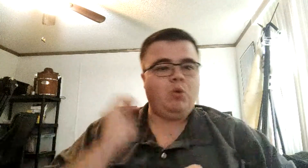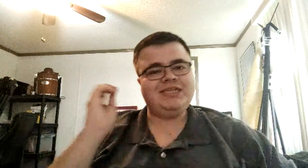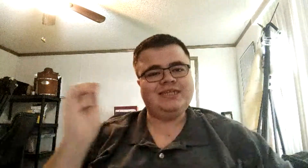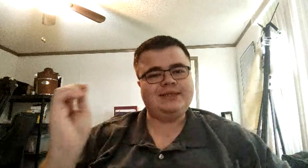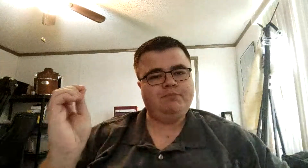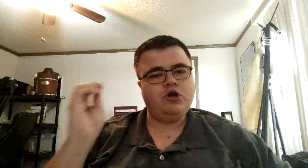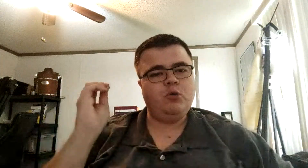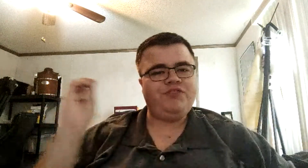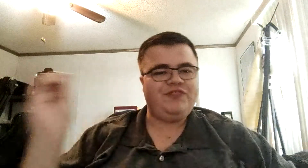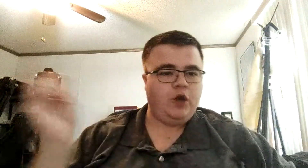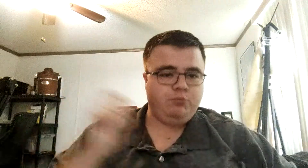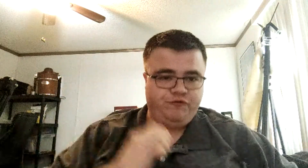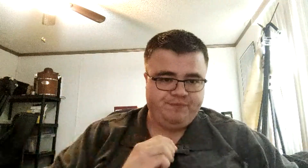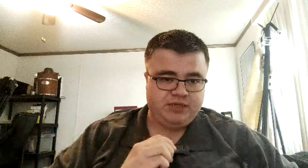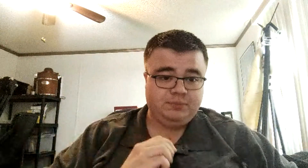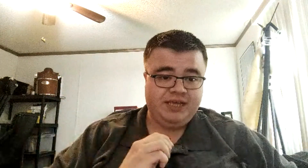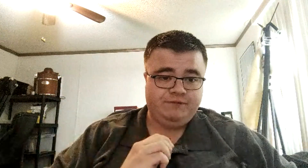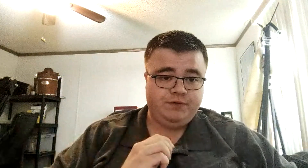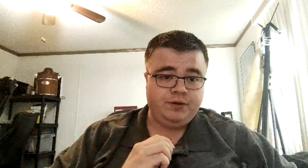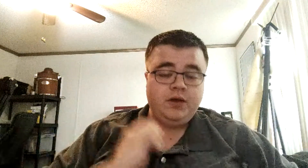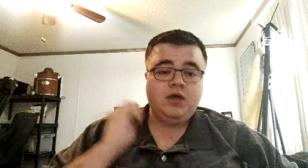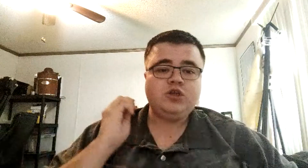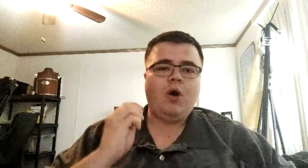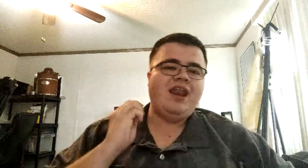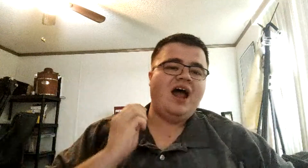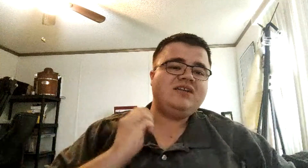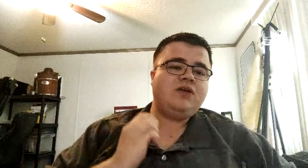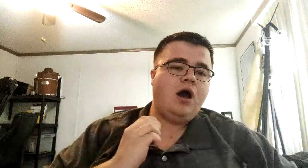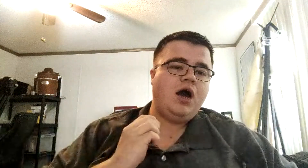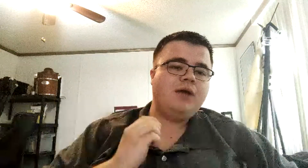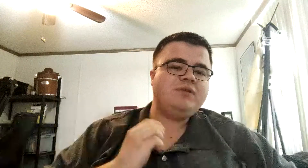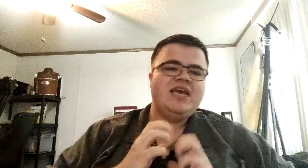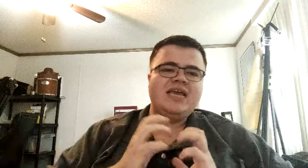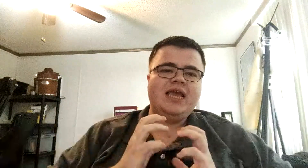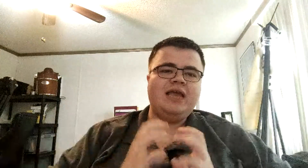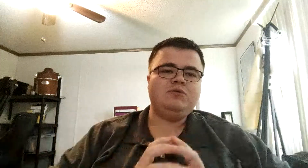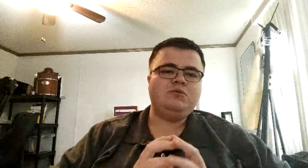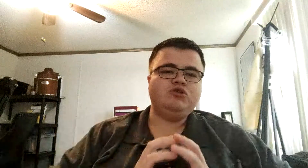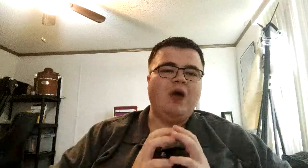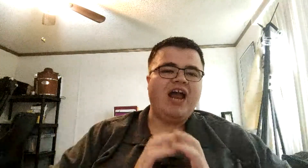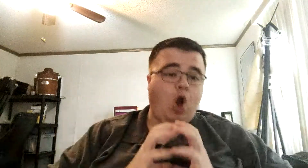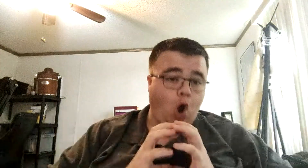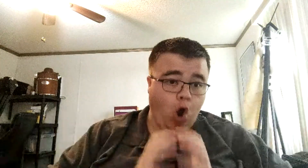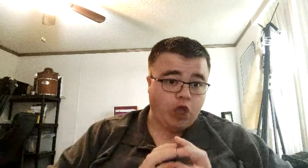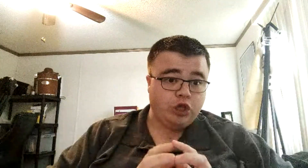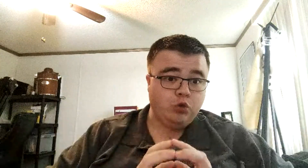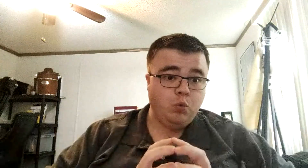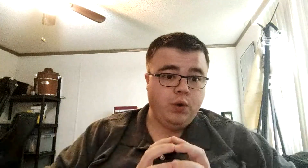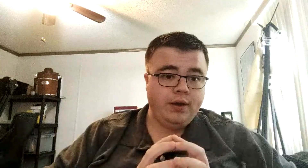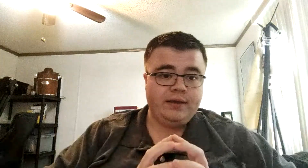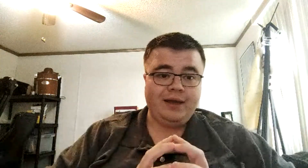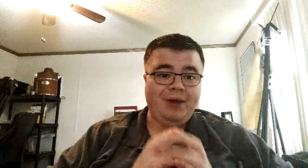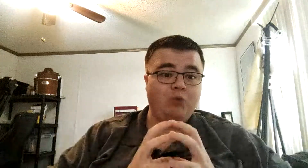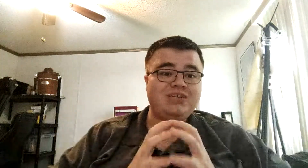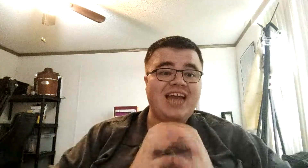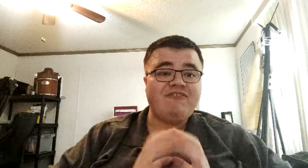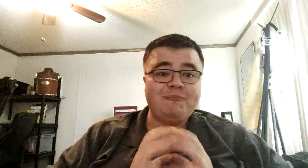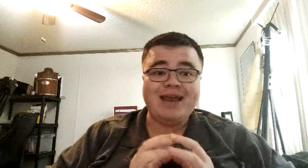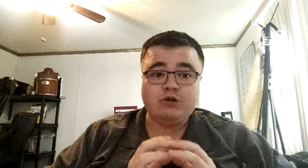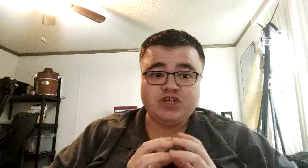was similar with their movement's belief. So a lot of time he tried to argue about that